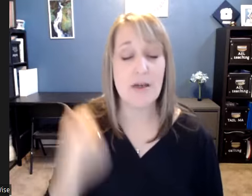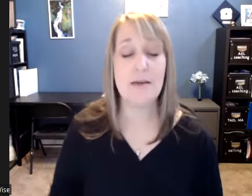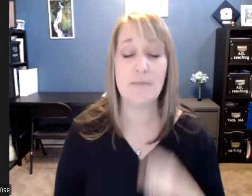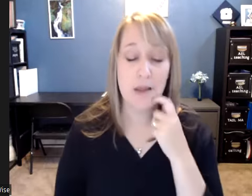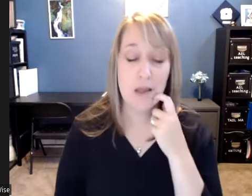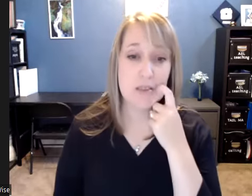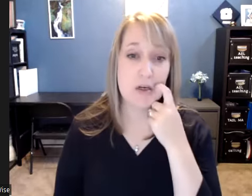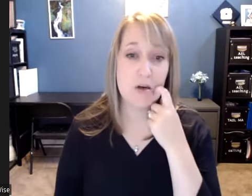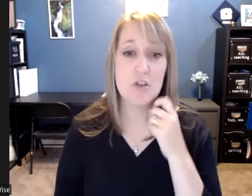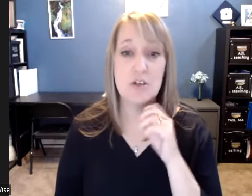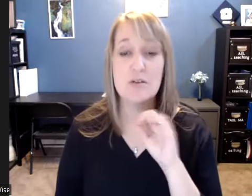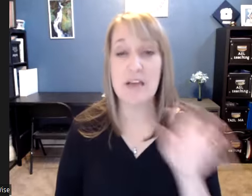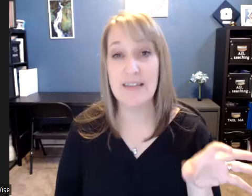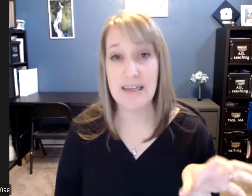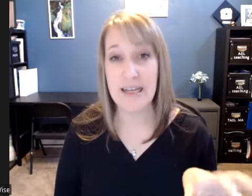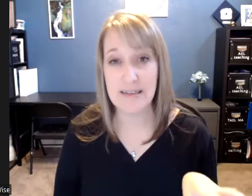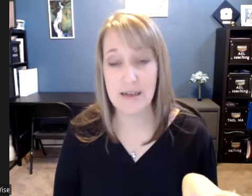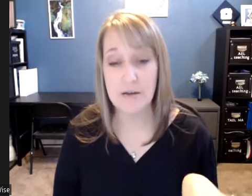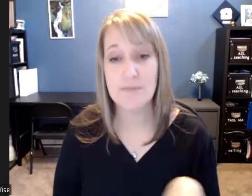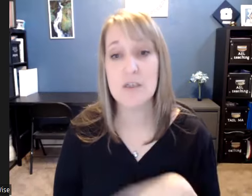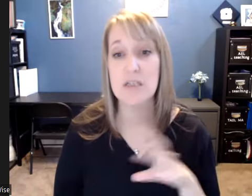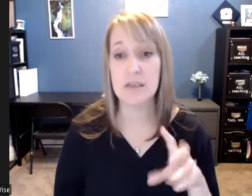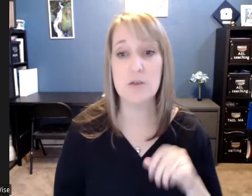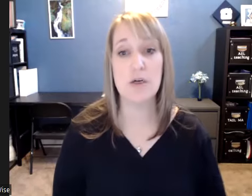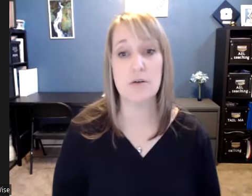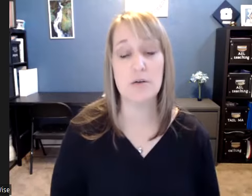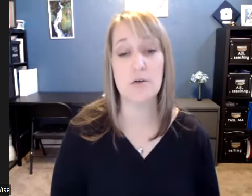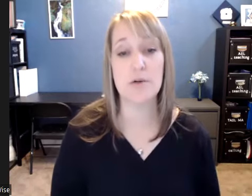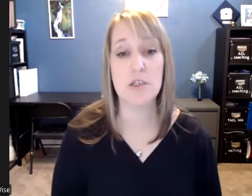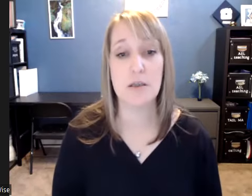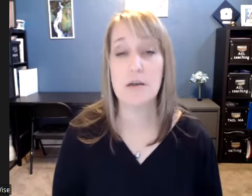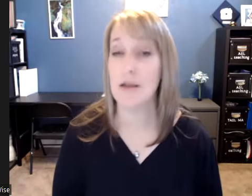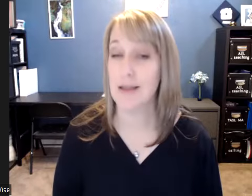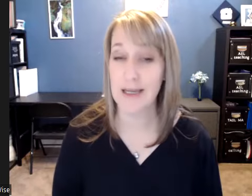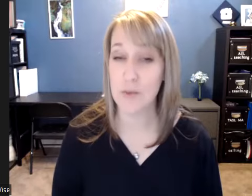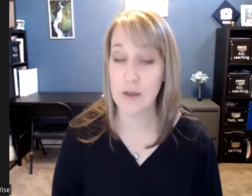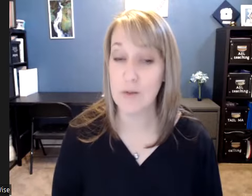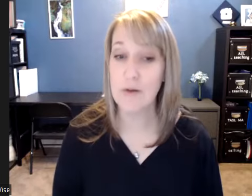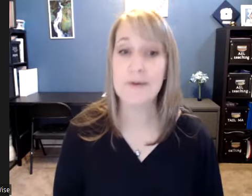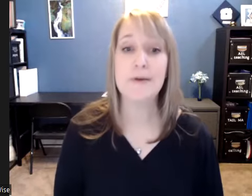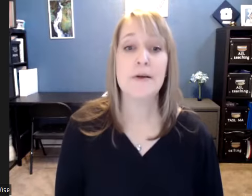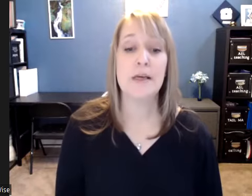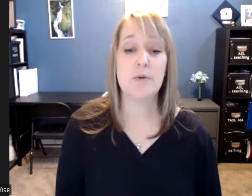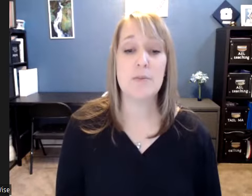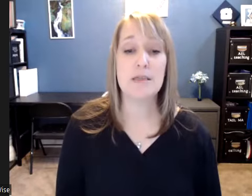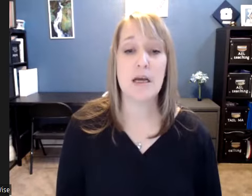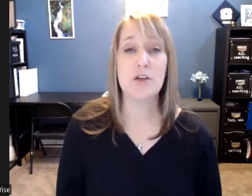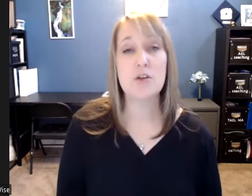right? So to sign that in ASL using the numerical incorporation like we do, it would be signed, you can do it